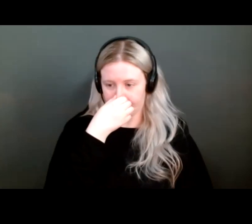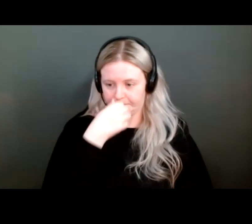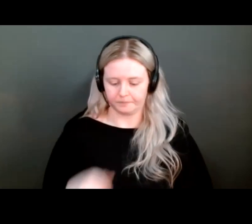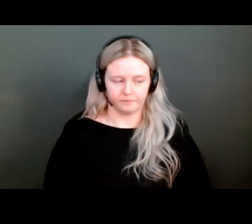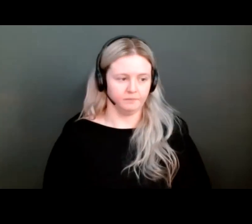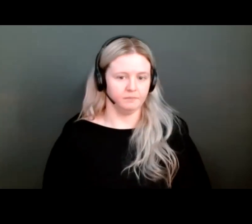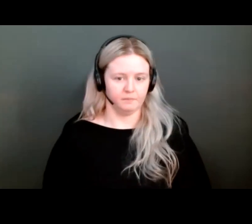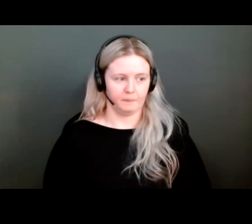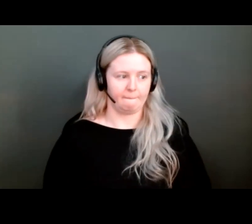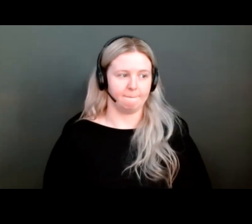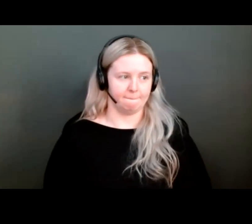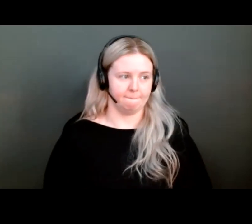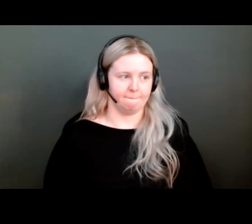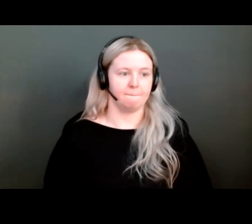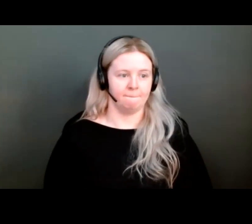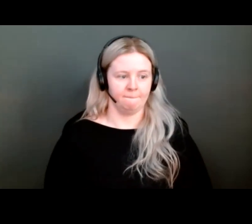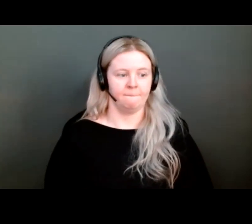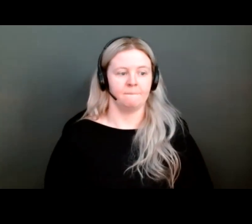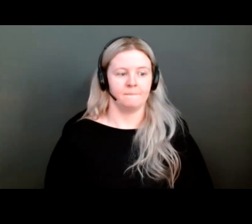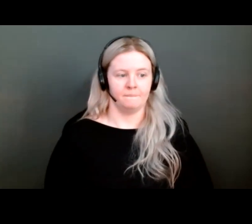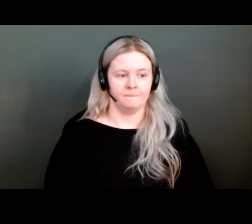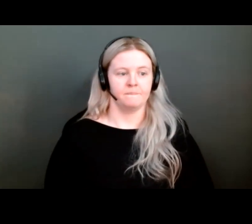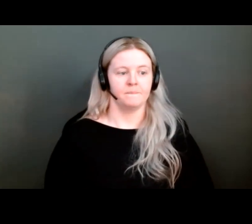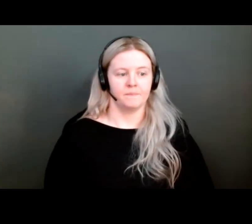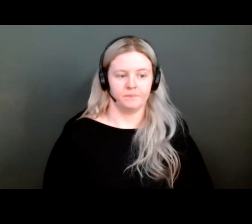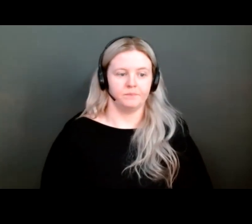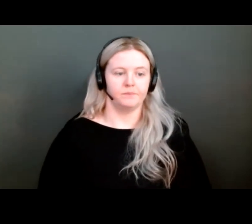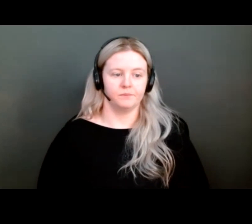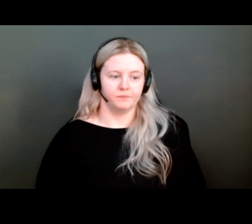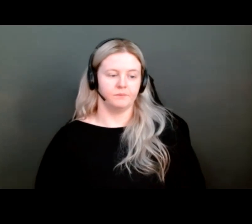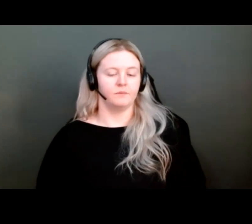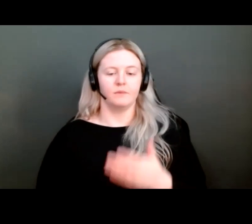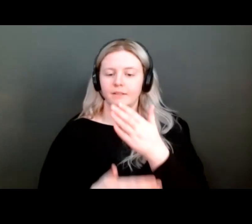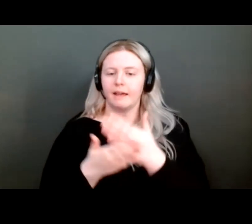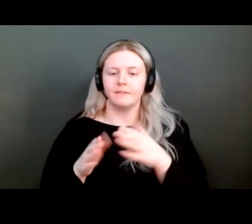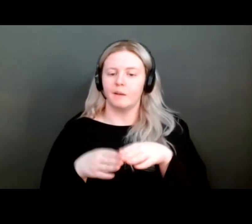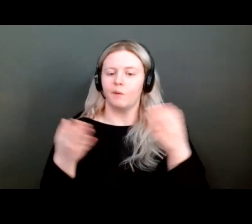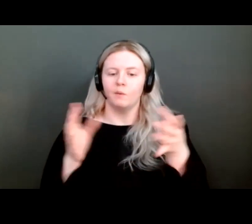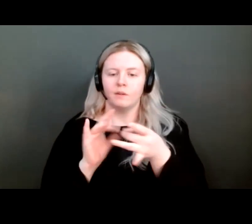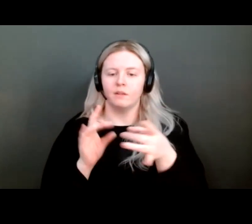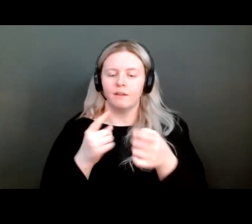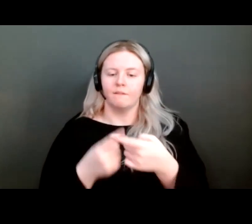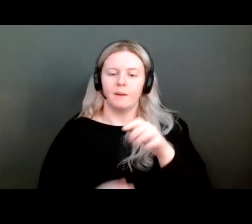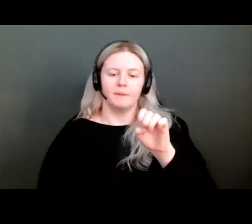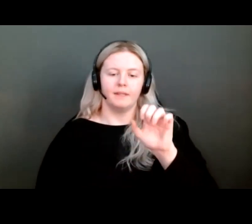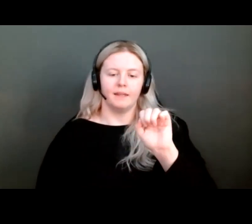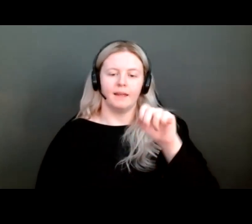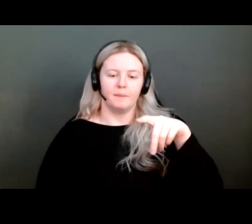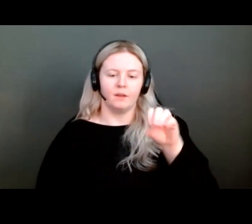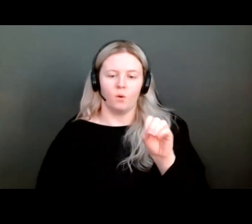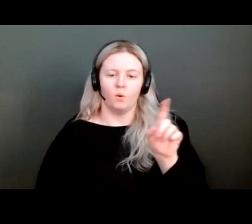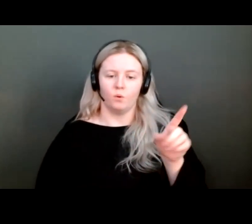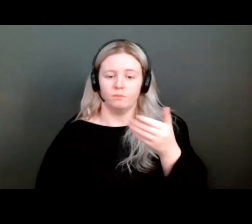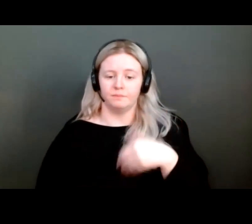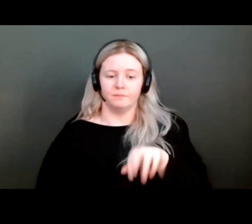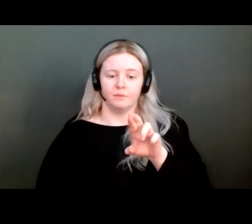I would just like to provide some opening remarks from Elder Abuse Prevention Ontario. So my name is